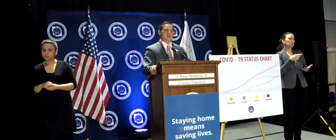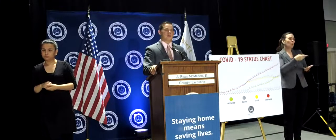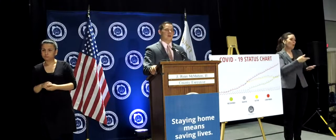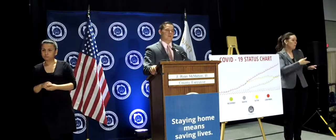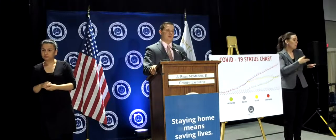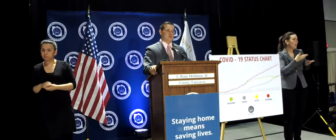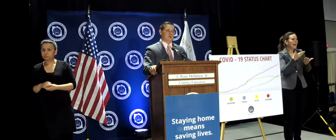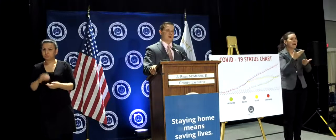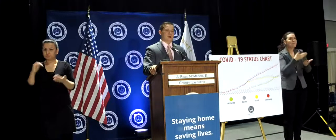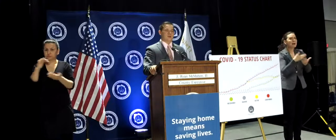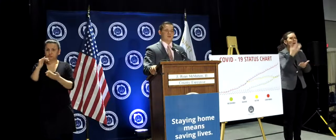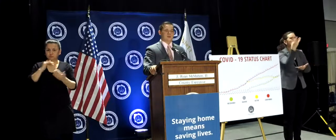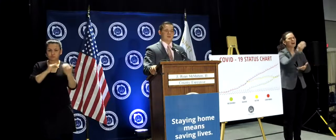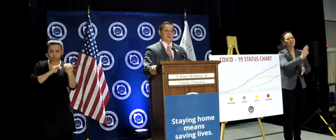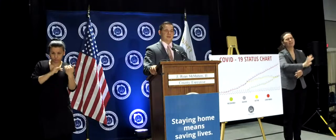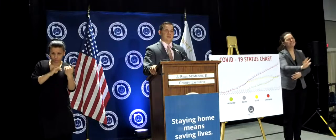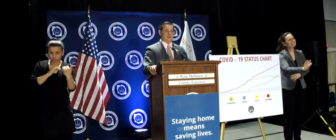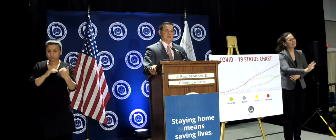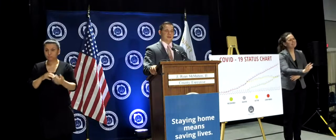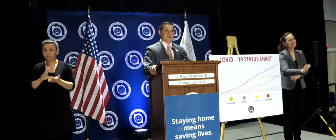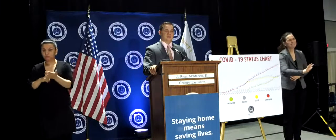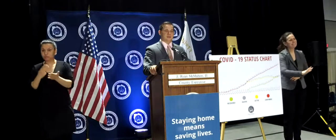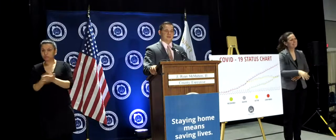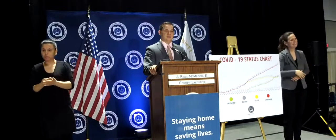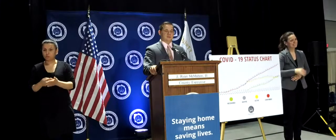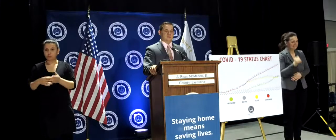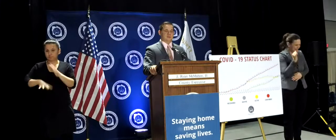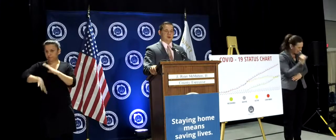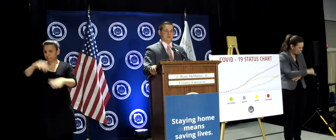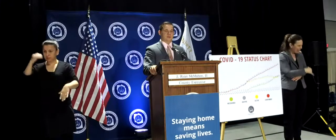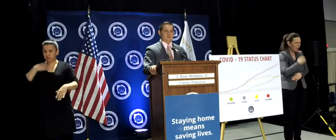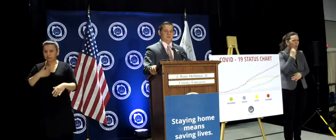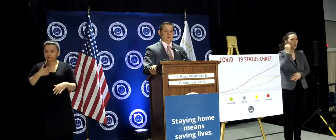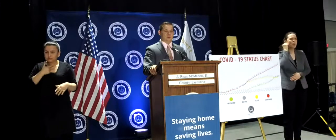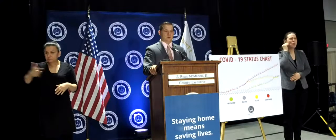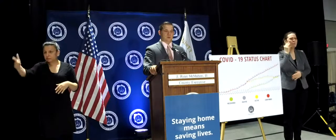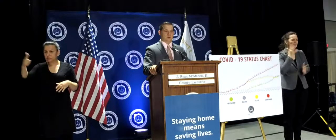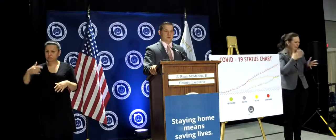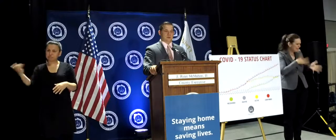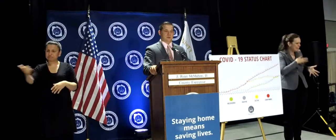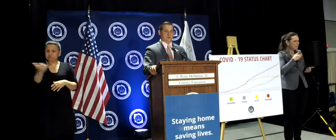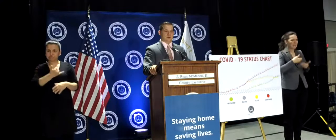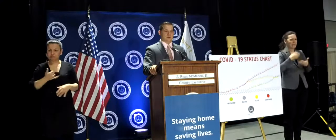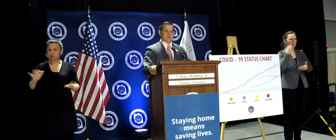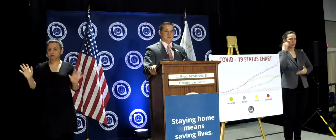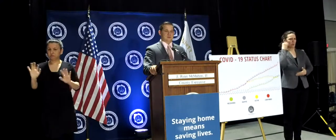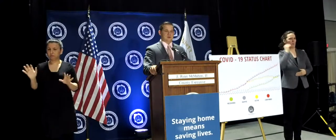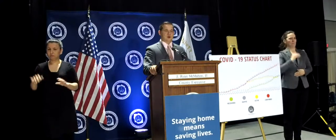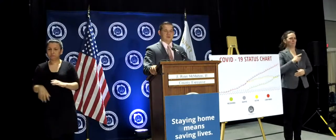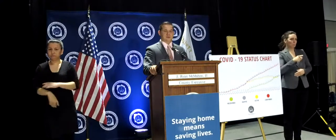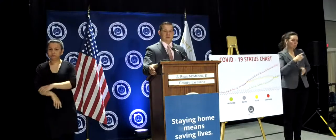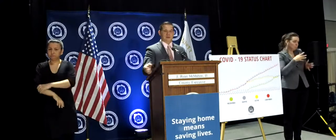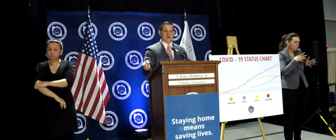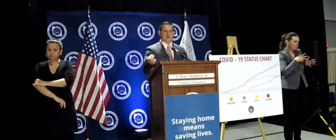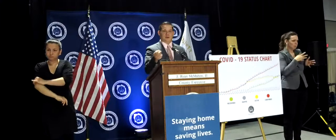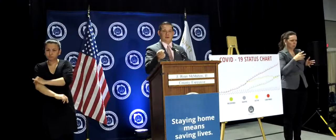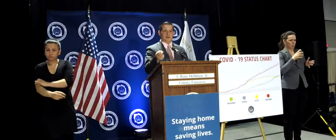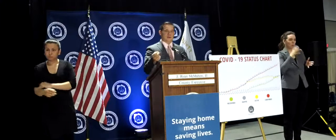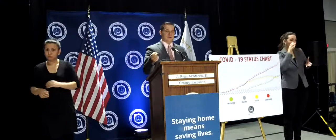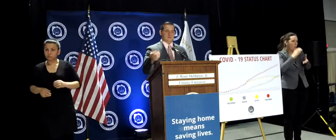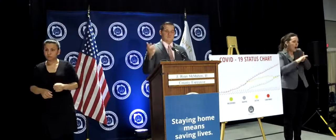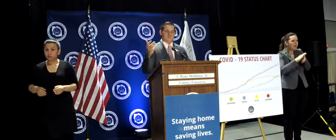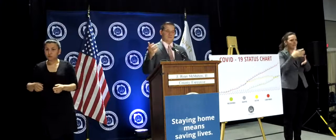anyways. If you are, certainly they're probably in some sort of car seat